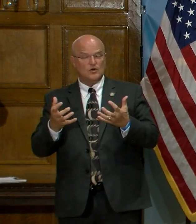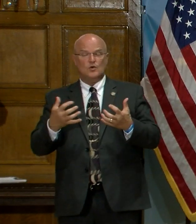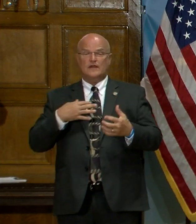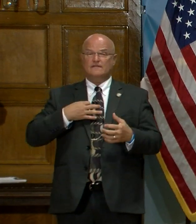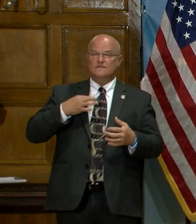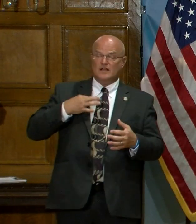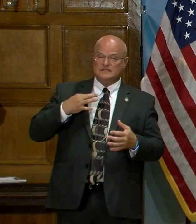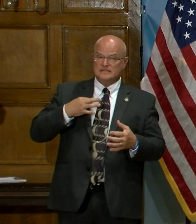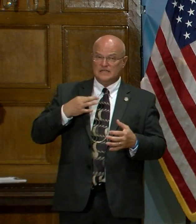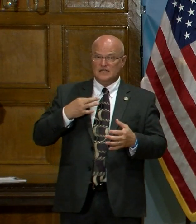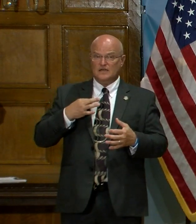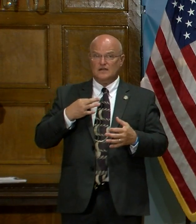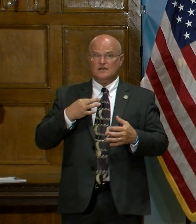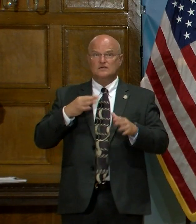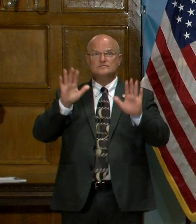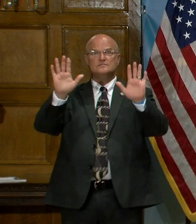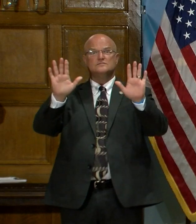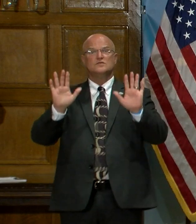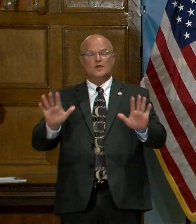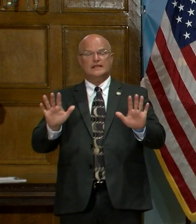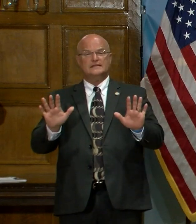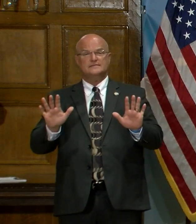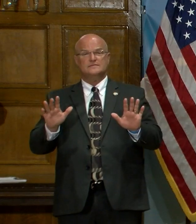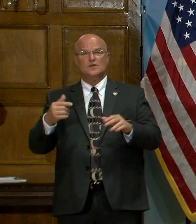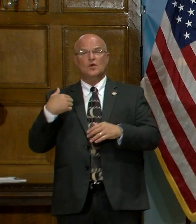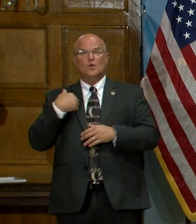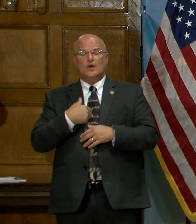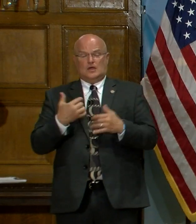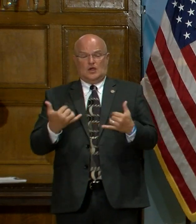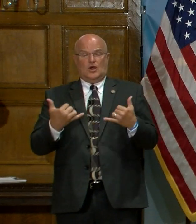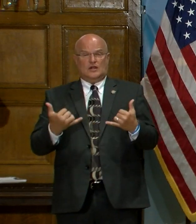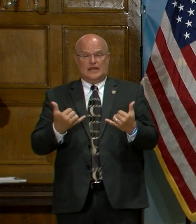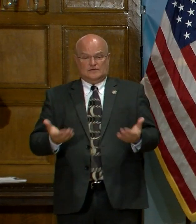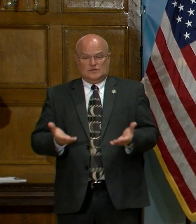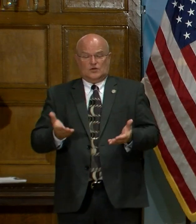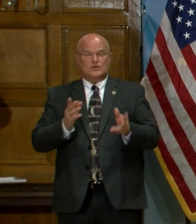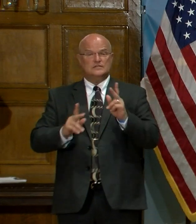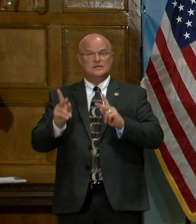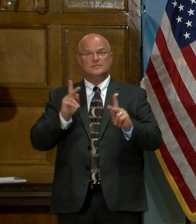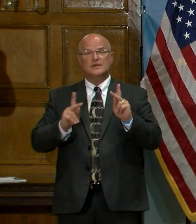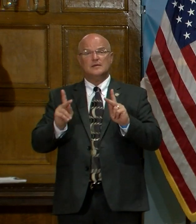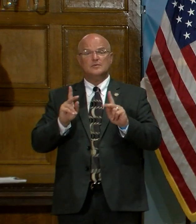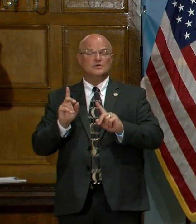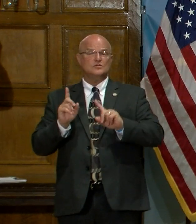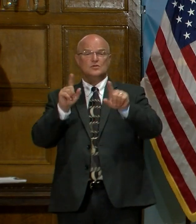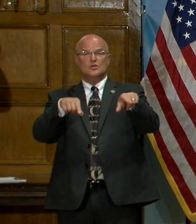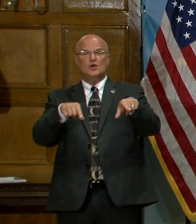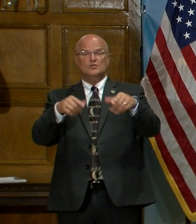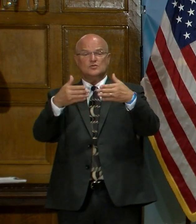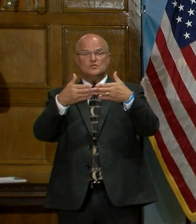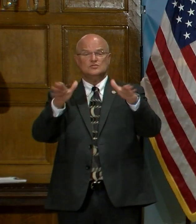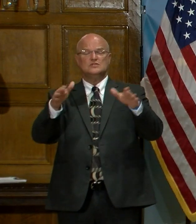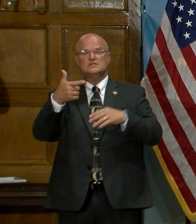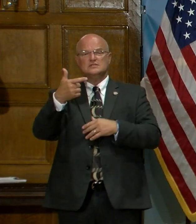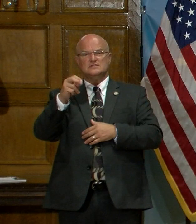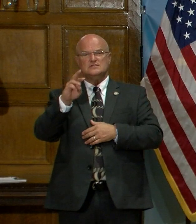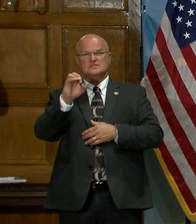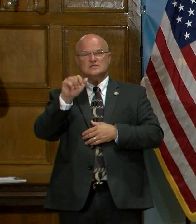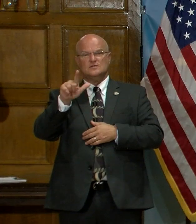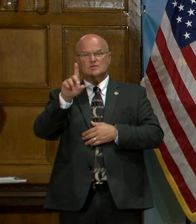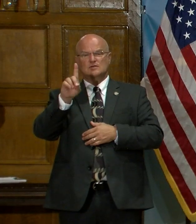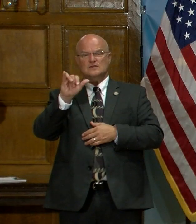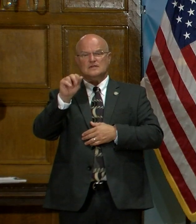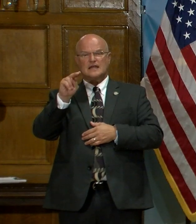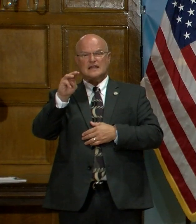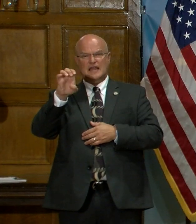to volunteer, which has been great. We are now encouraging folks to go to General Dynamics'